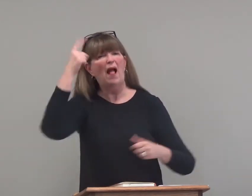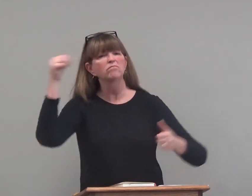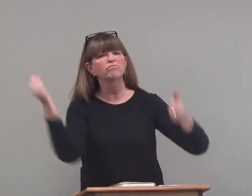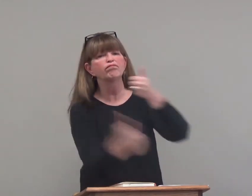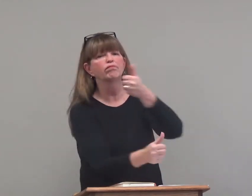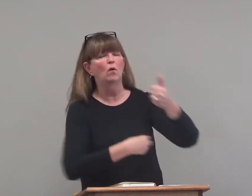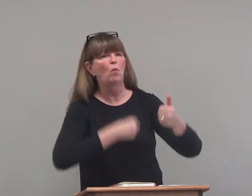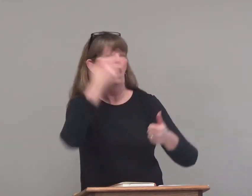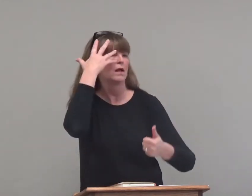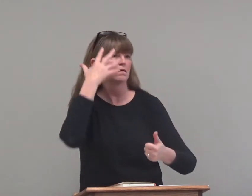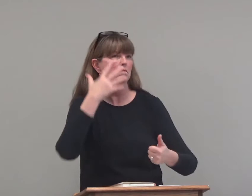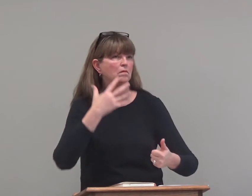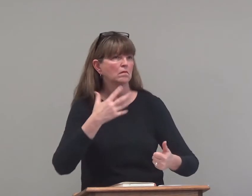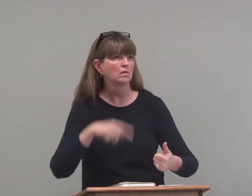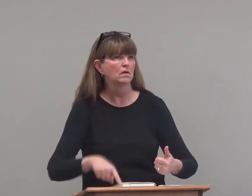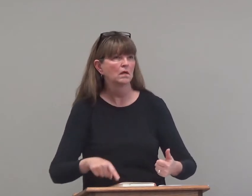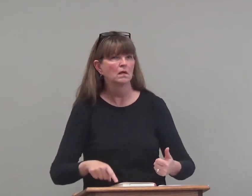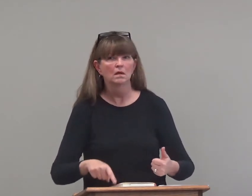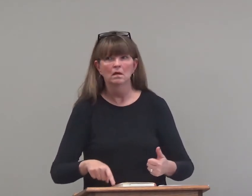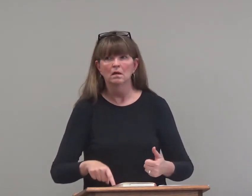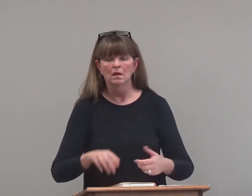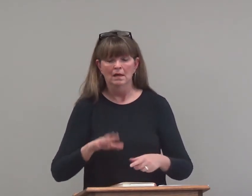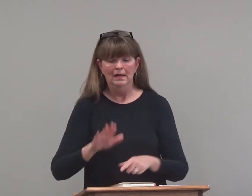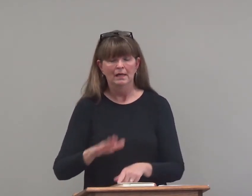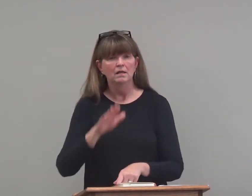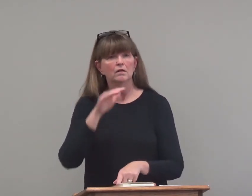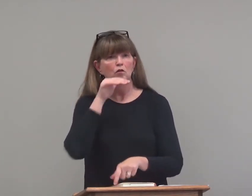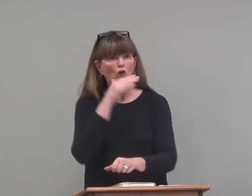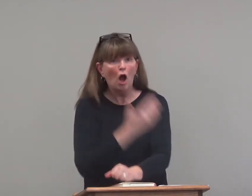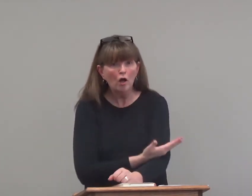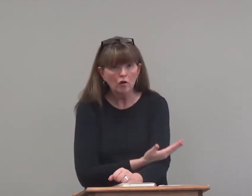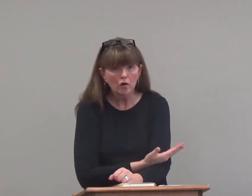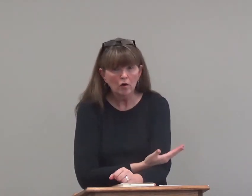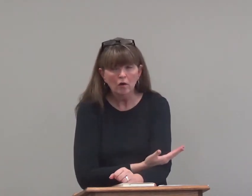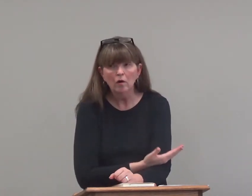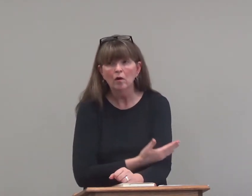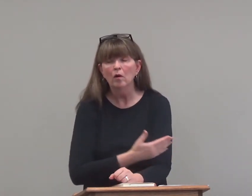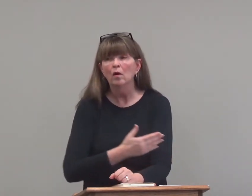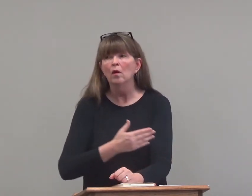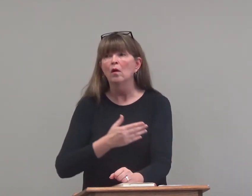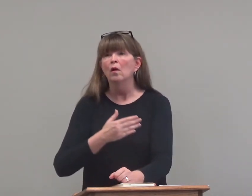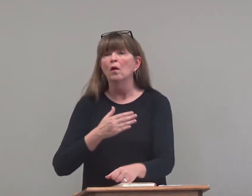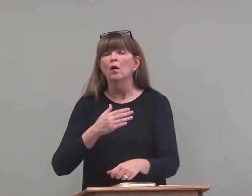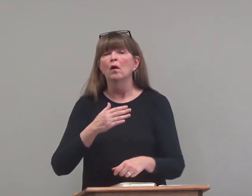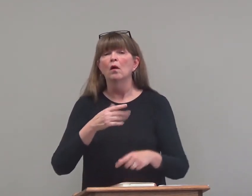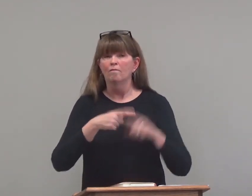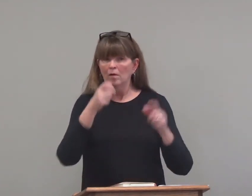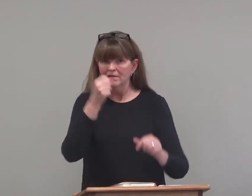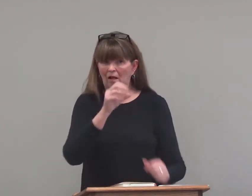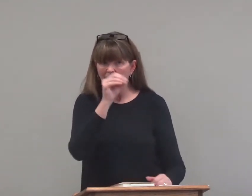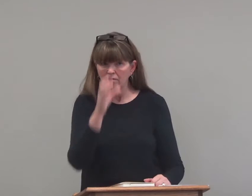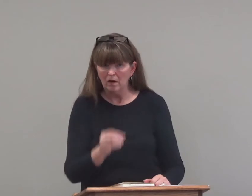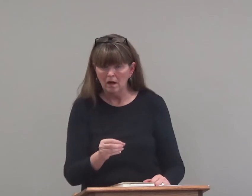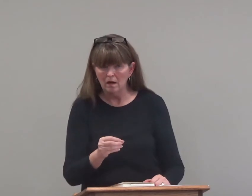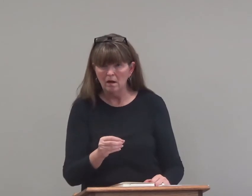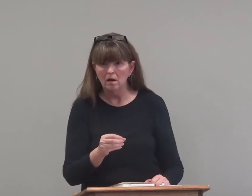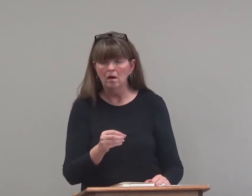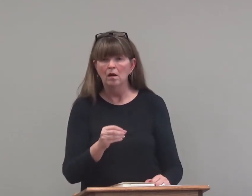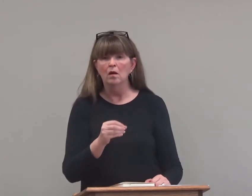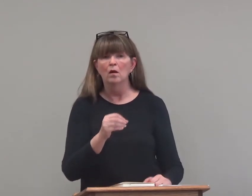against the Civil War, against apartheid in Africa. His daughter from South